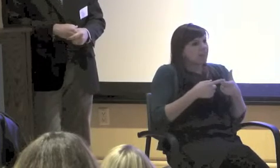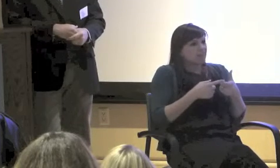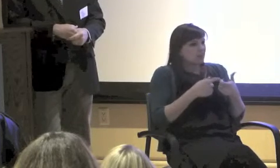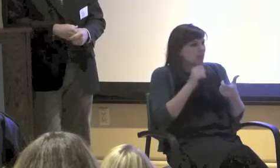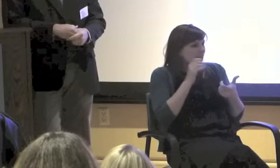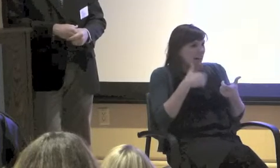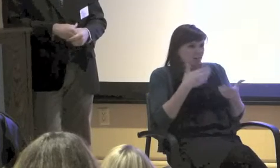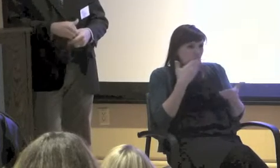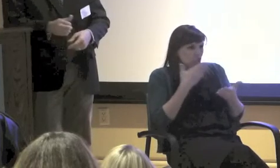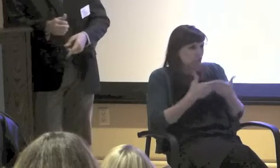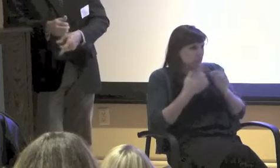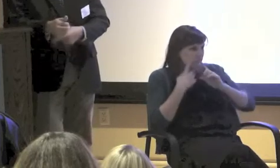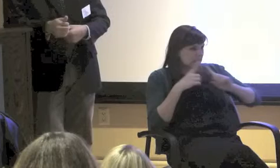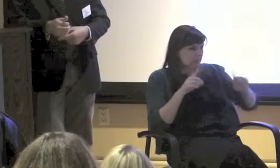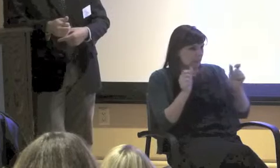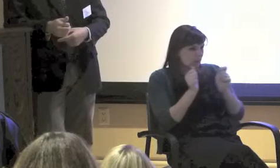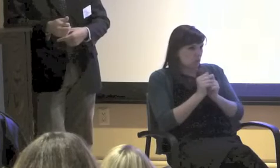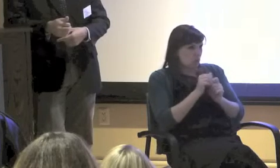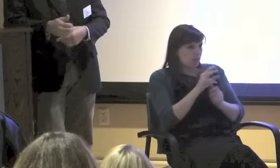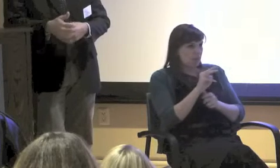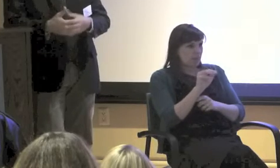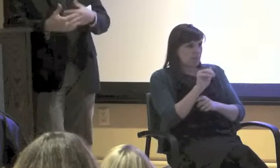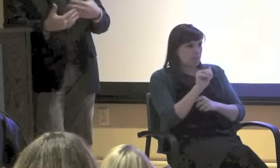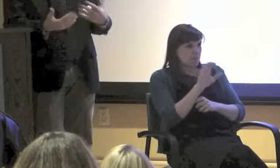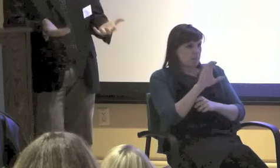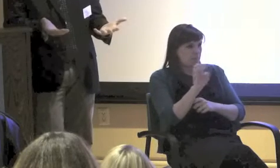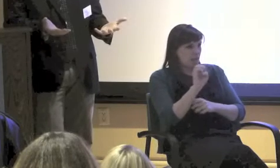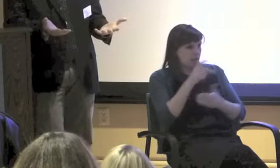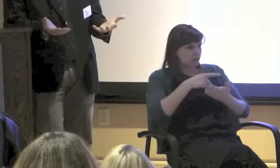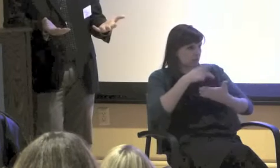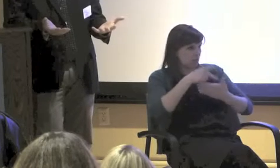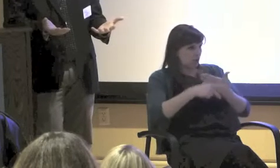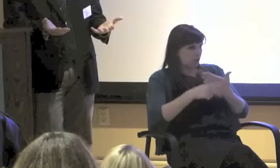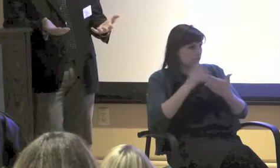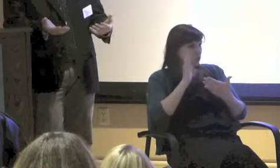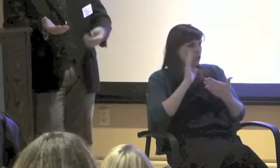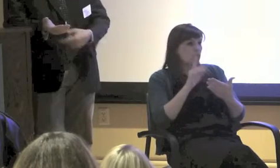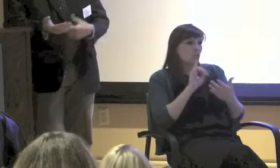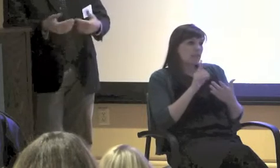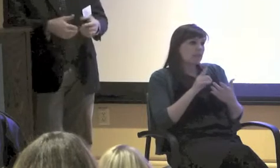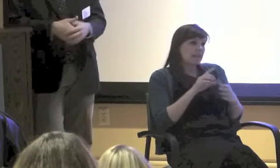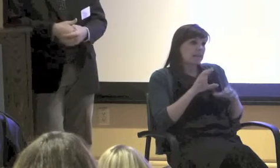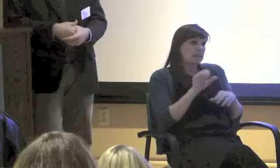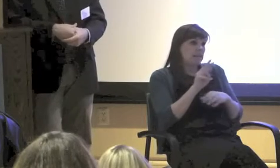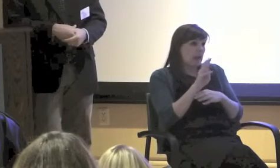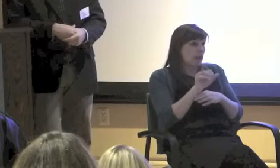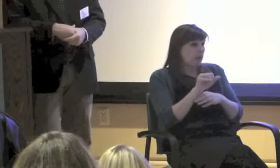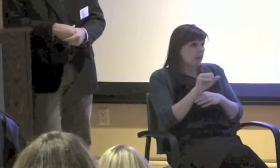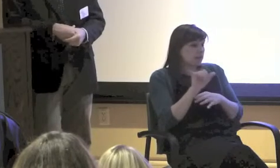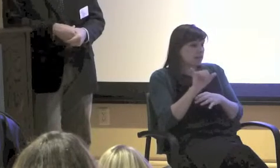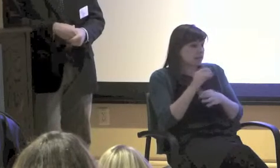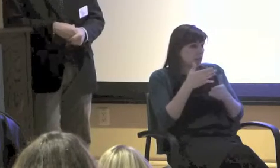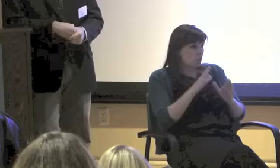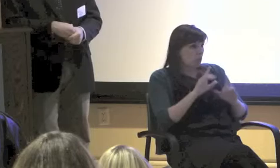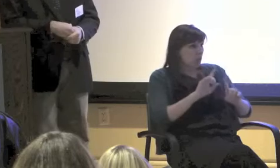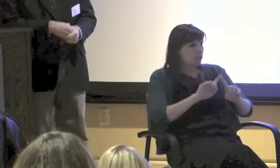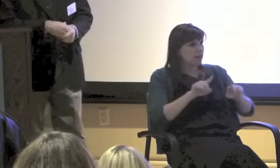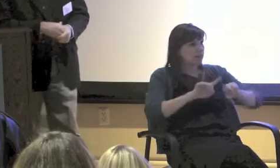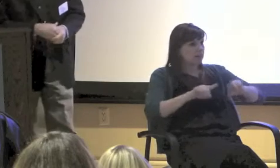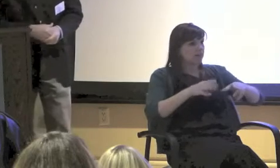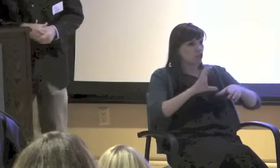not going to have as good a success with the MACE program, because we're simply administering an enema in a different manner. It's no